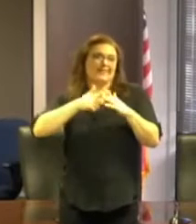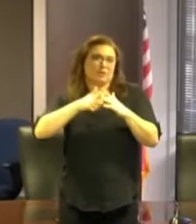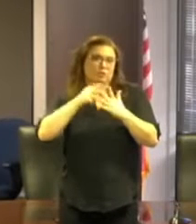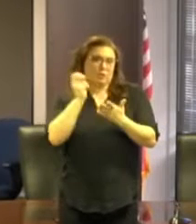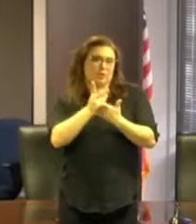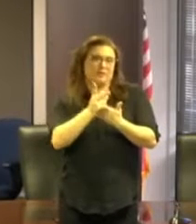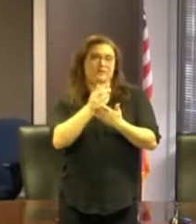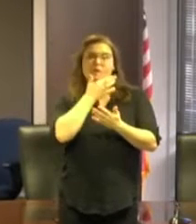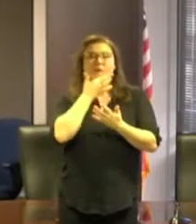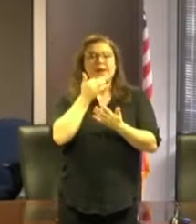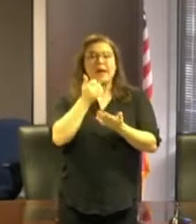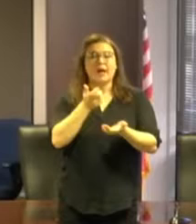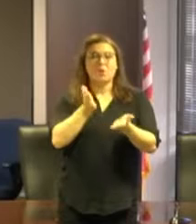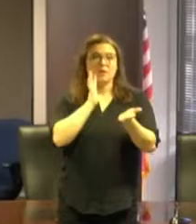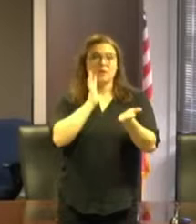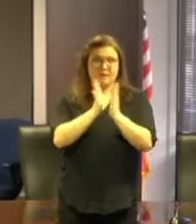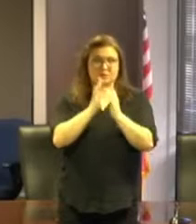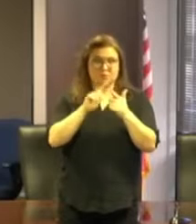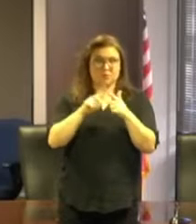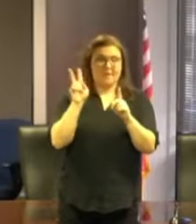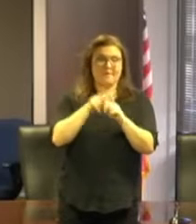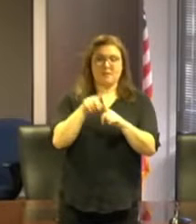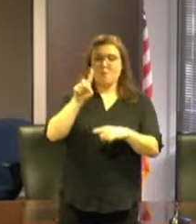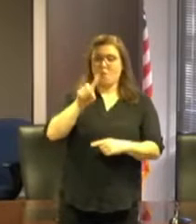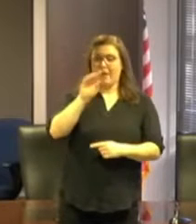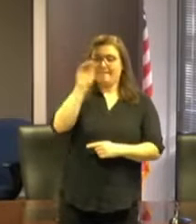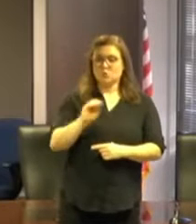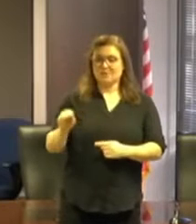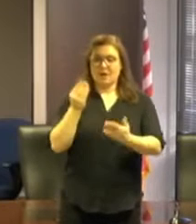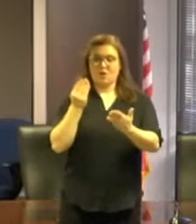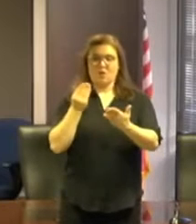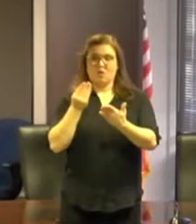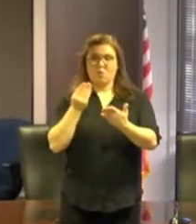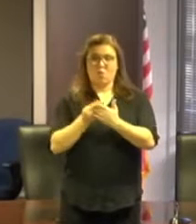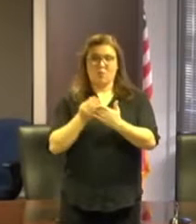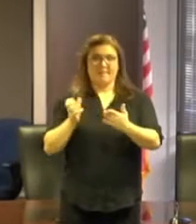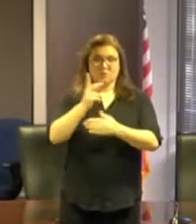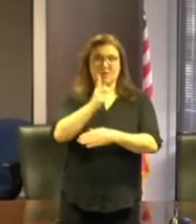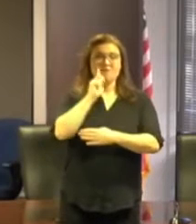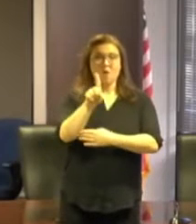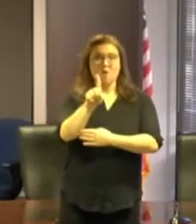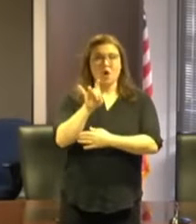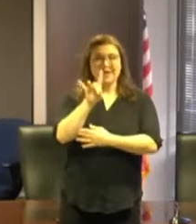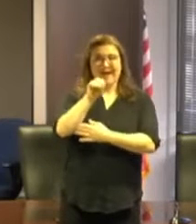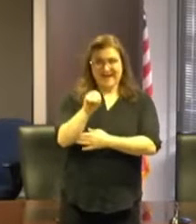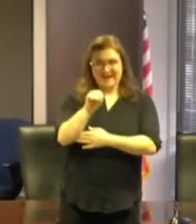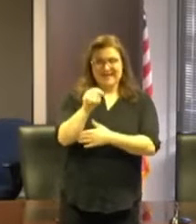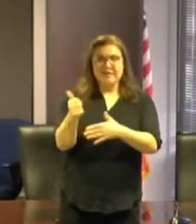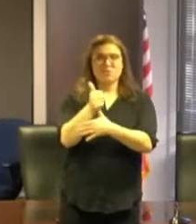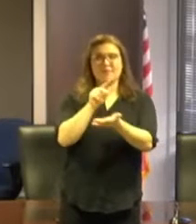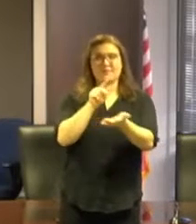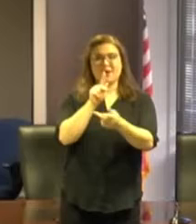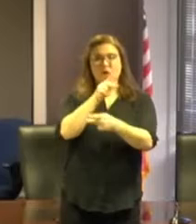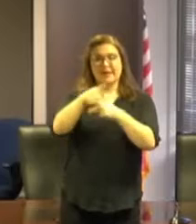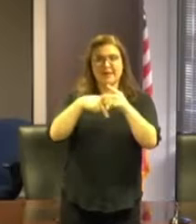request to apply a 1% reimbursement for 108 primary care codes that are listed in Appendix